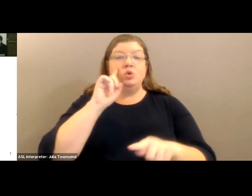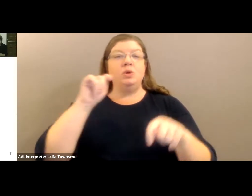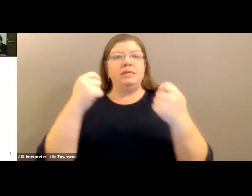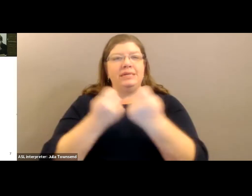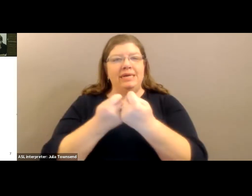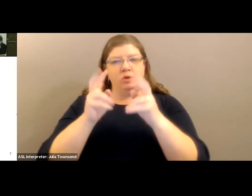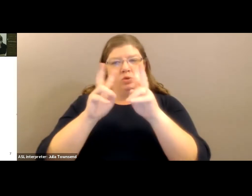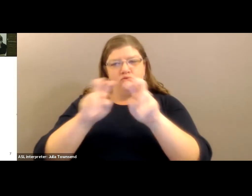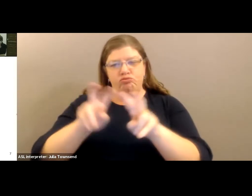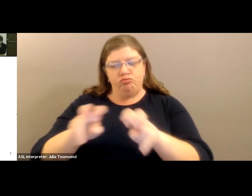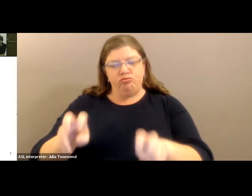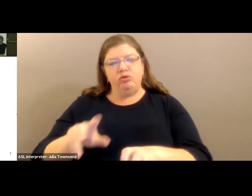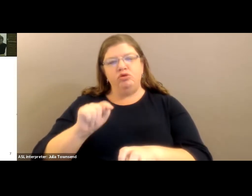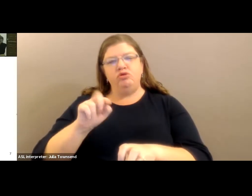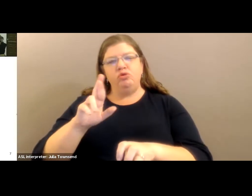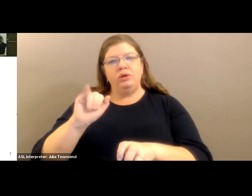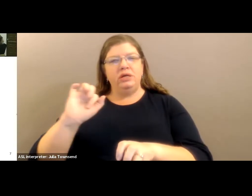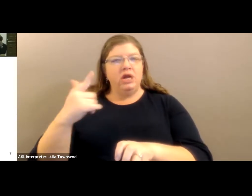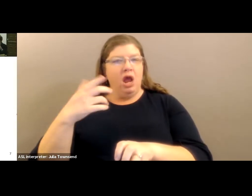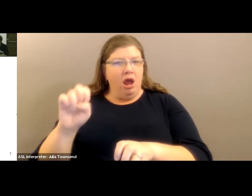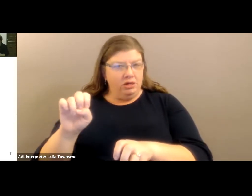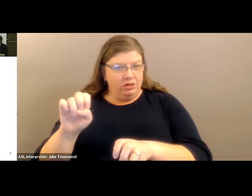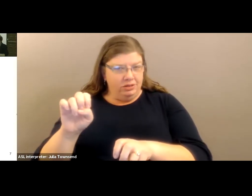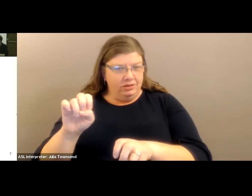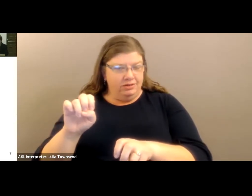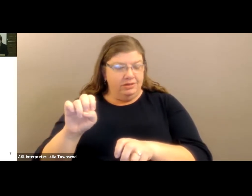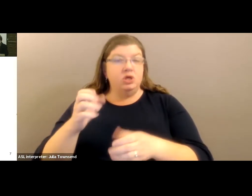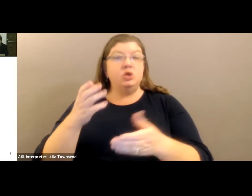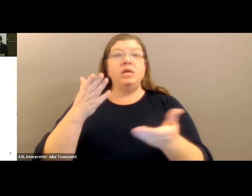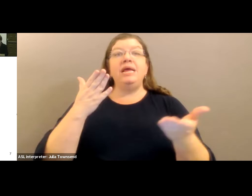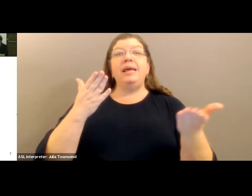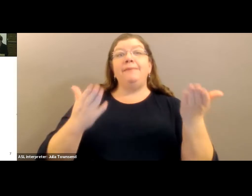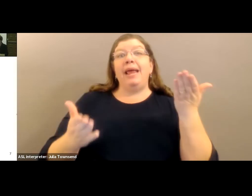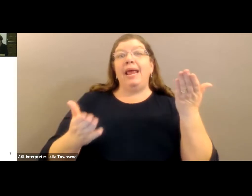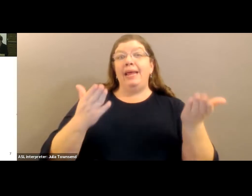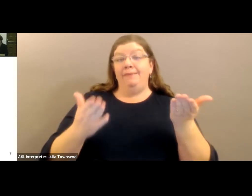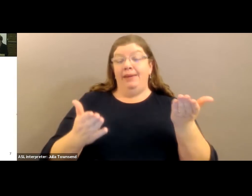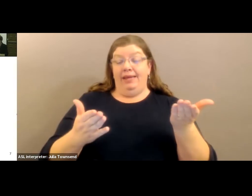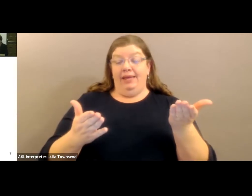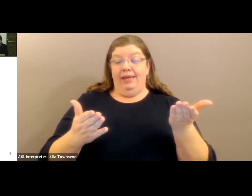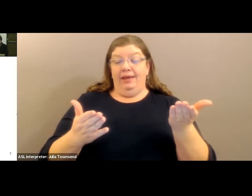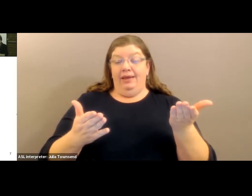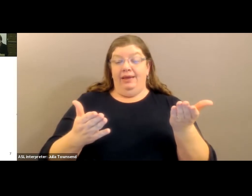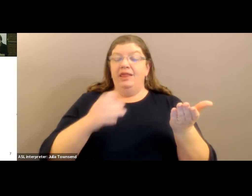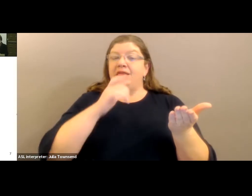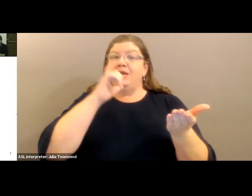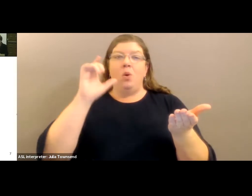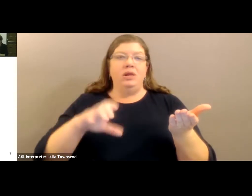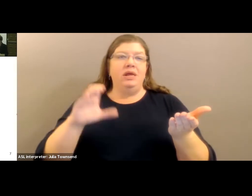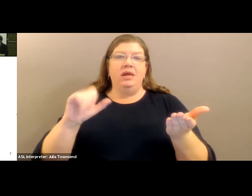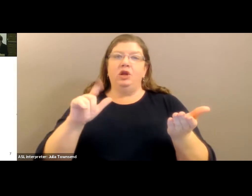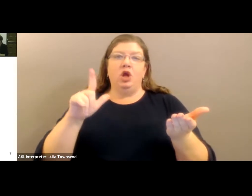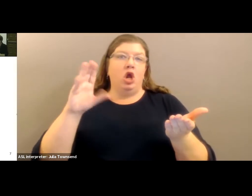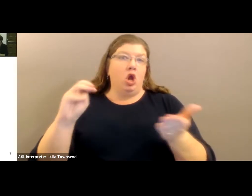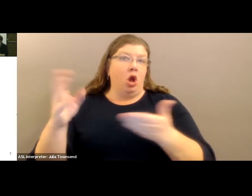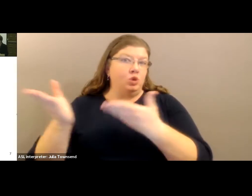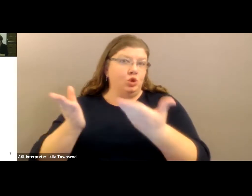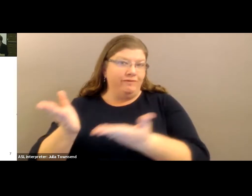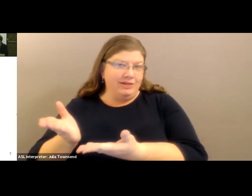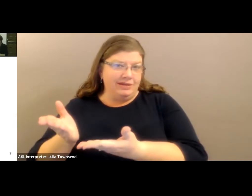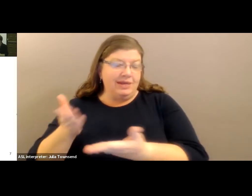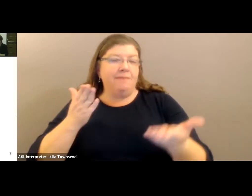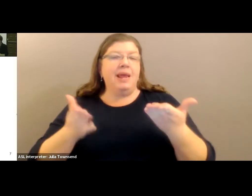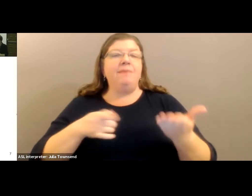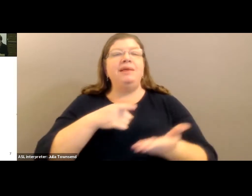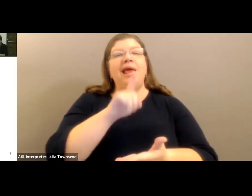at the school, because it may be that they don't need CALM services, but rather they need to